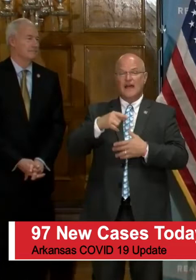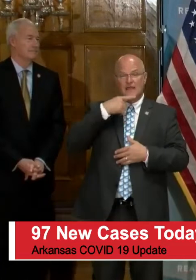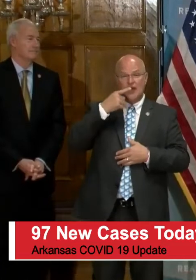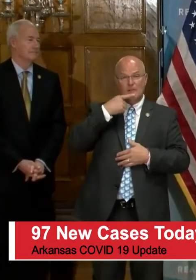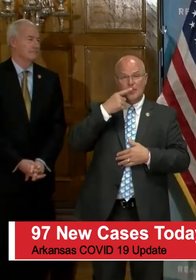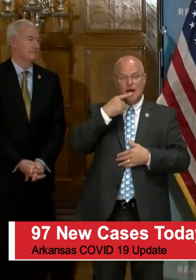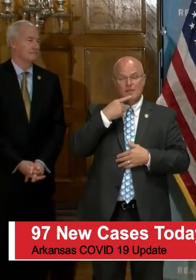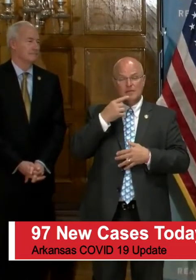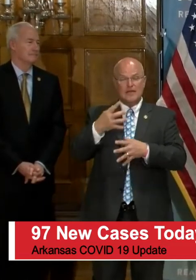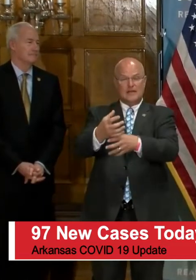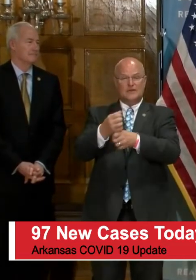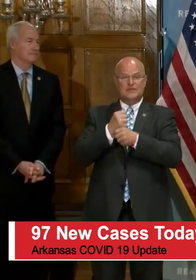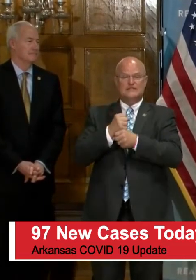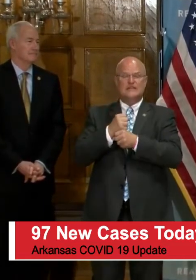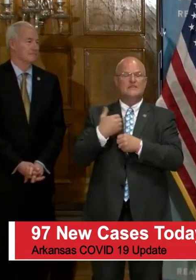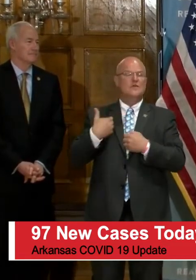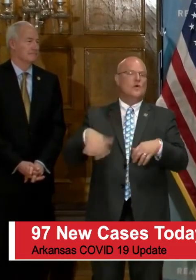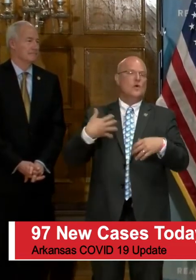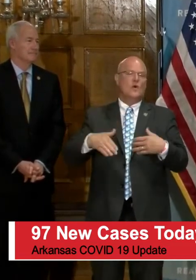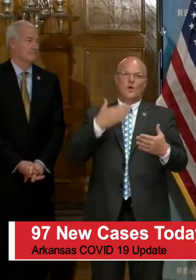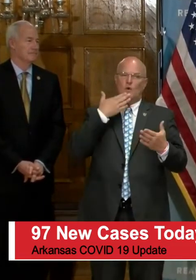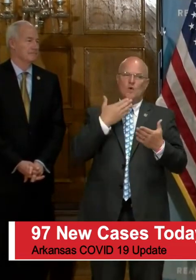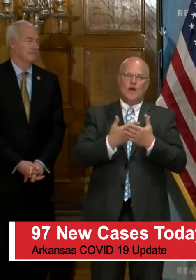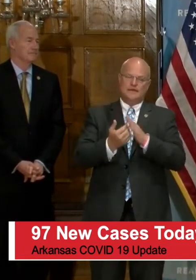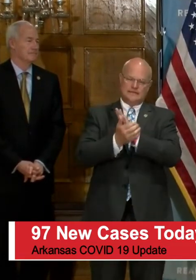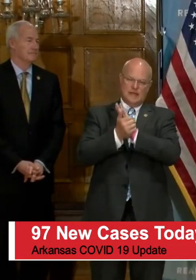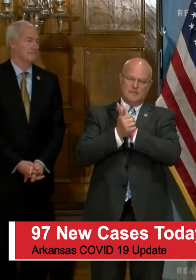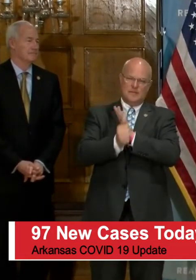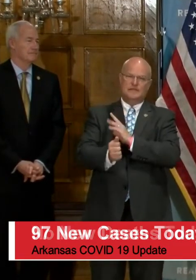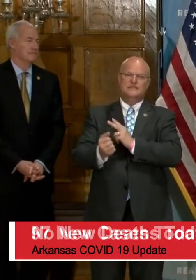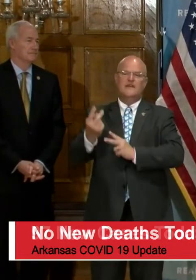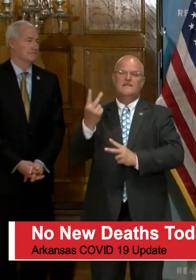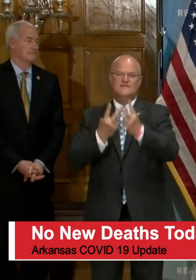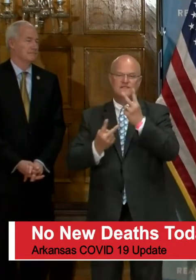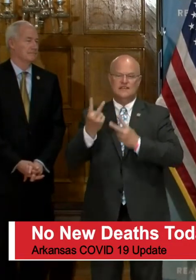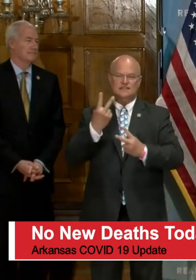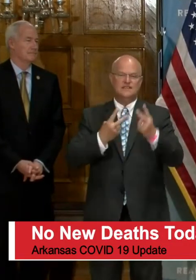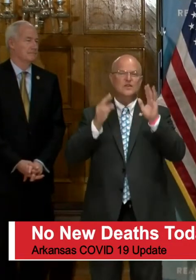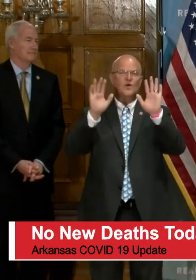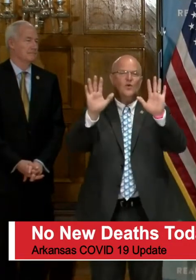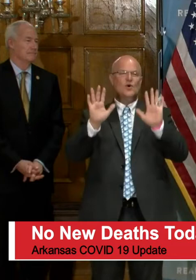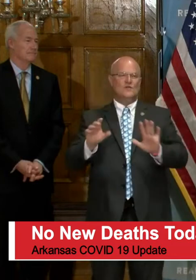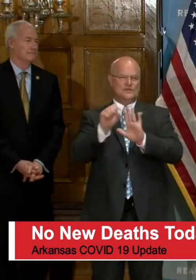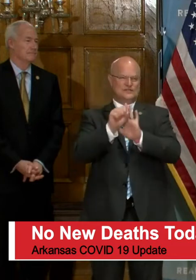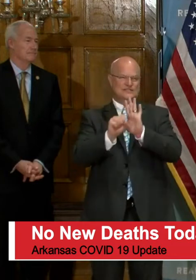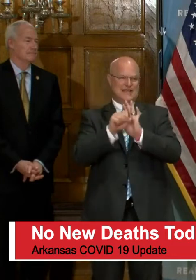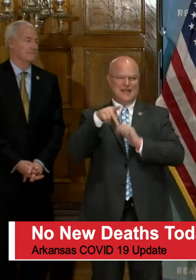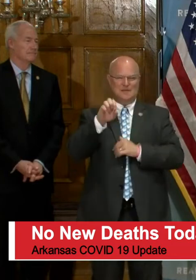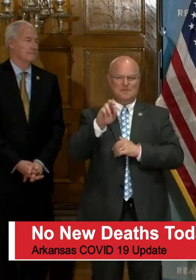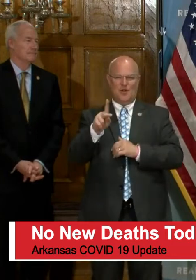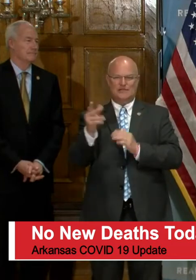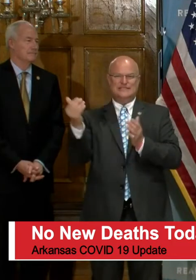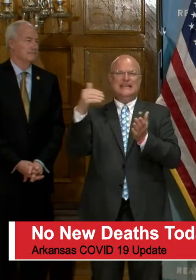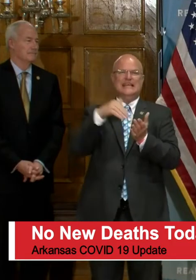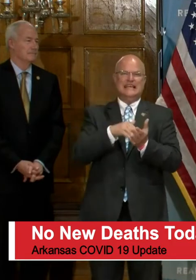public has received very well the ability to visit their wonderful state parks again and enjoy